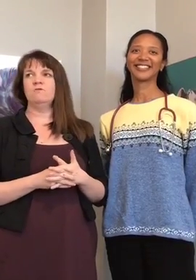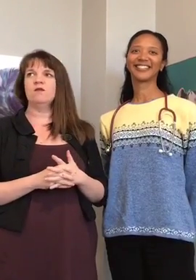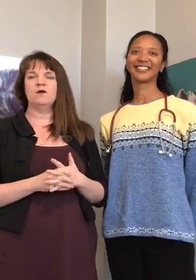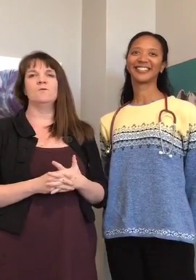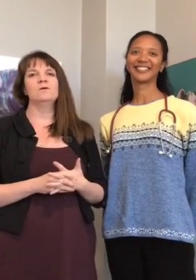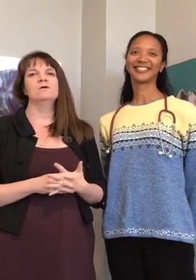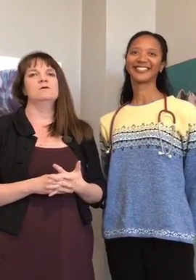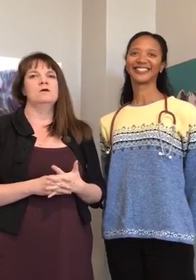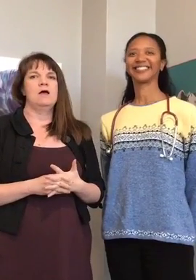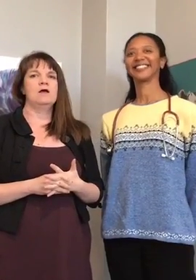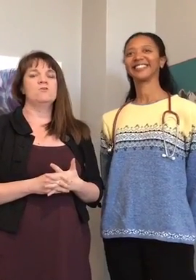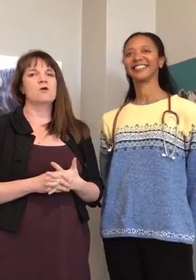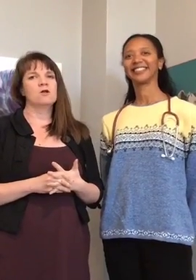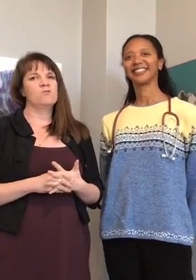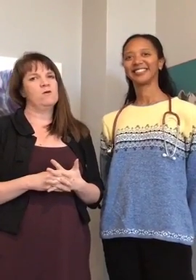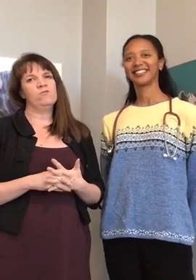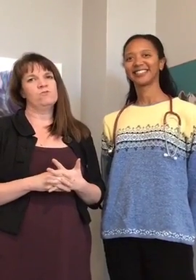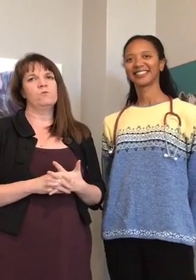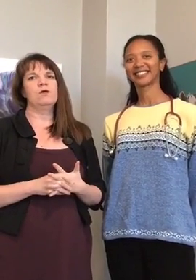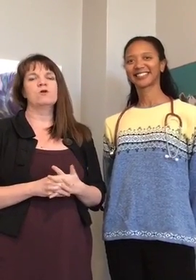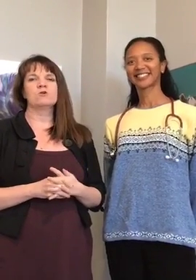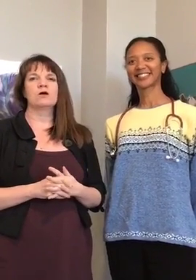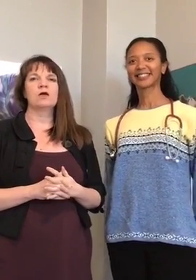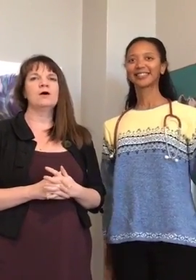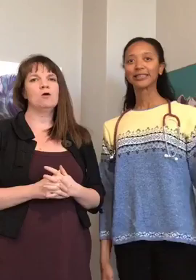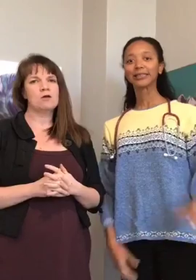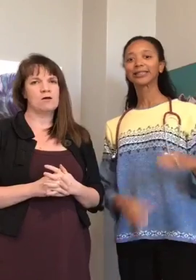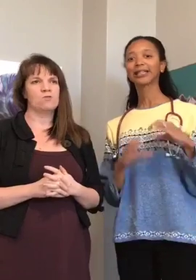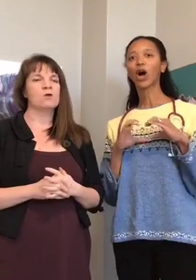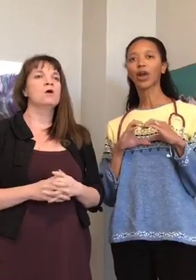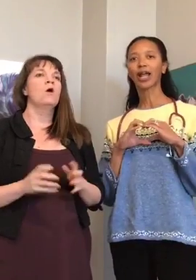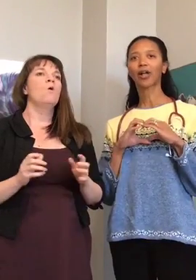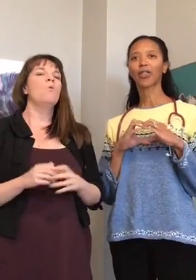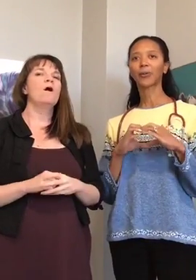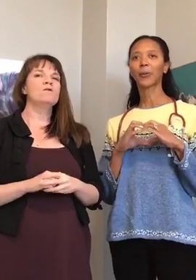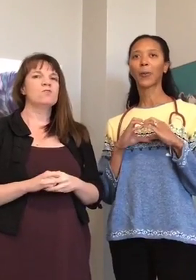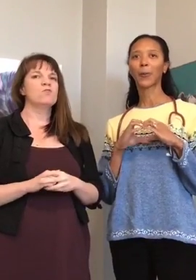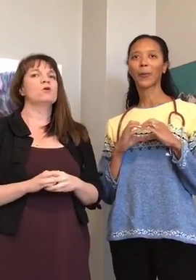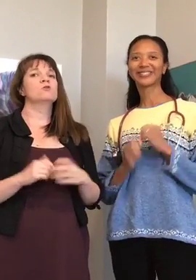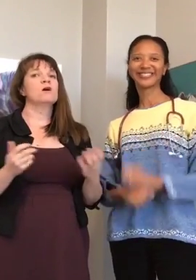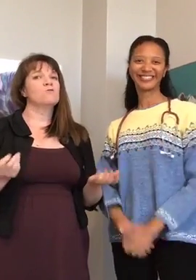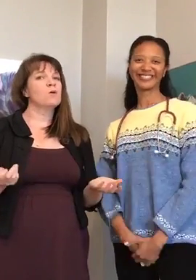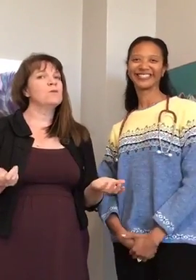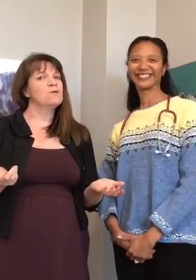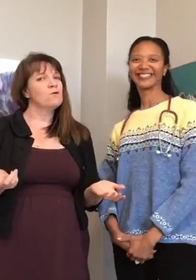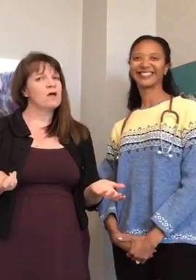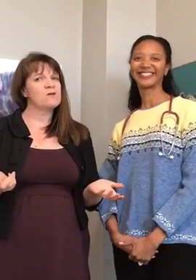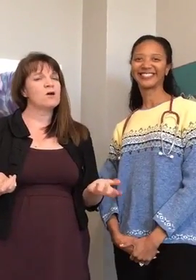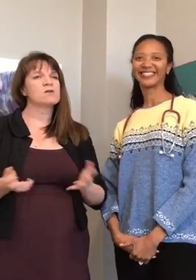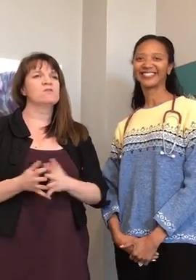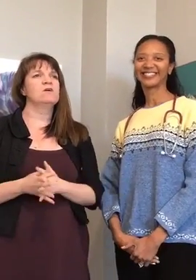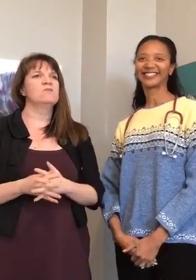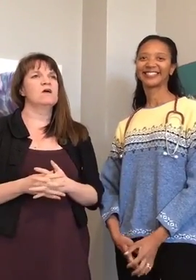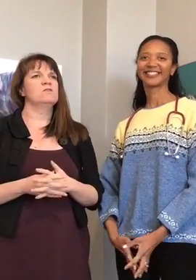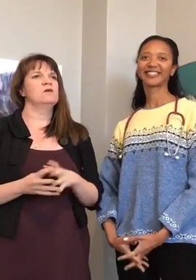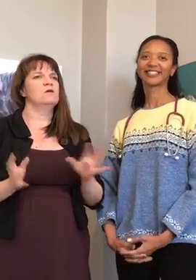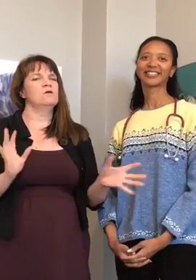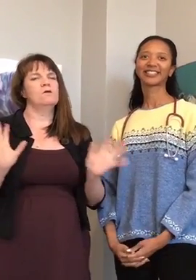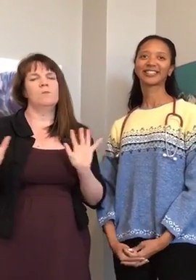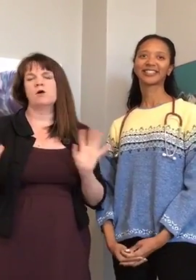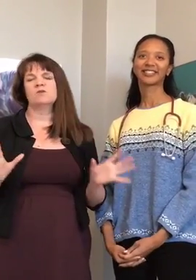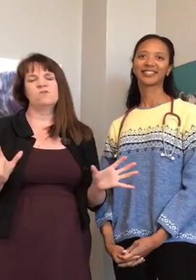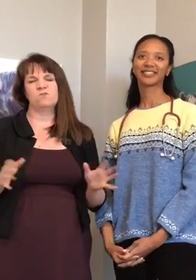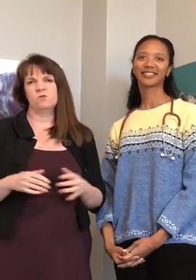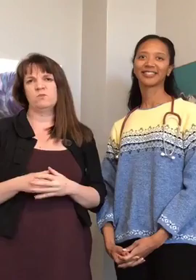of the video. And it's Heart Health Month, so we are talking about heart health. 1/3 of women will die of heart disease, and